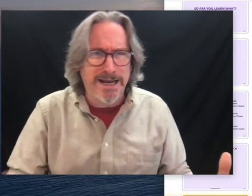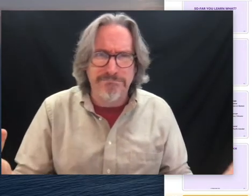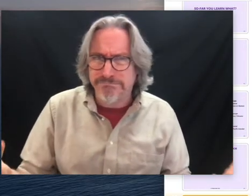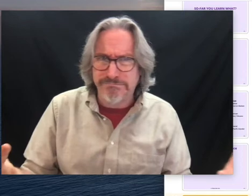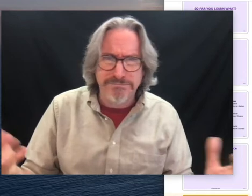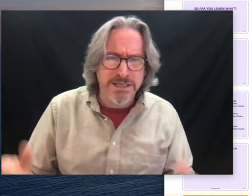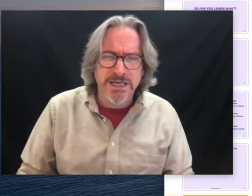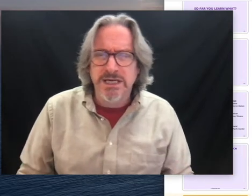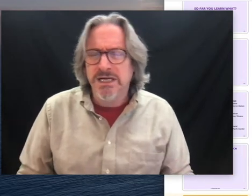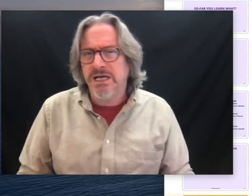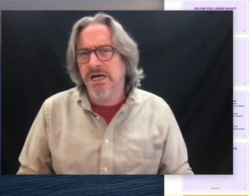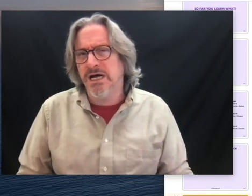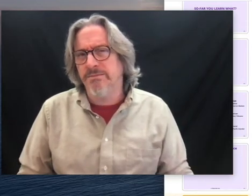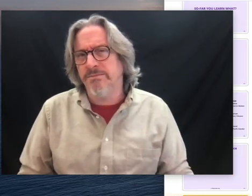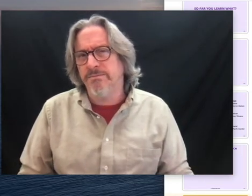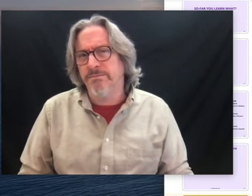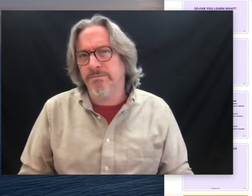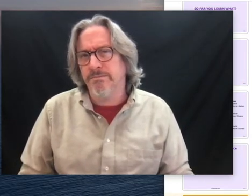getting.